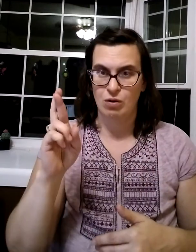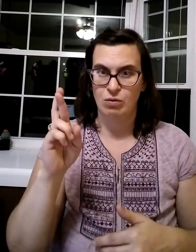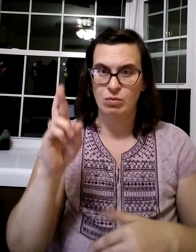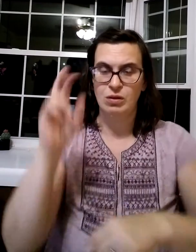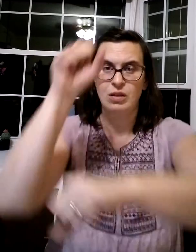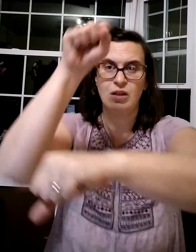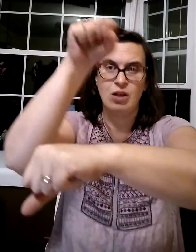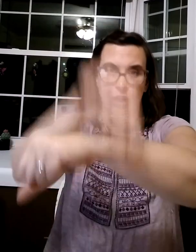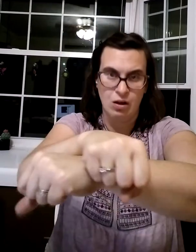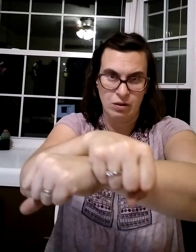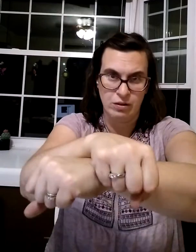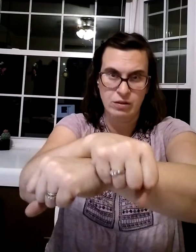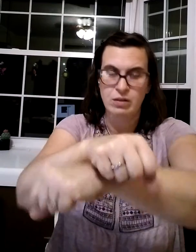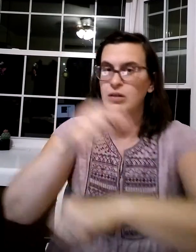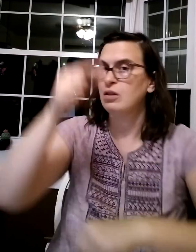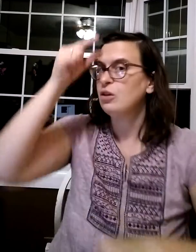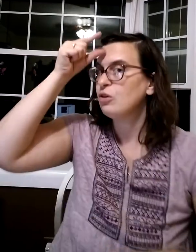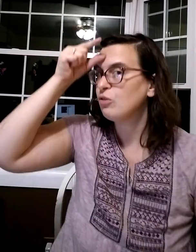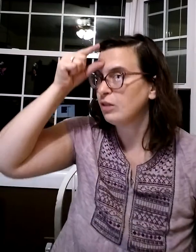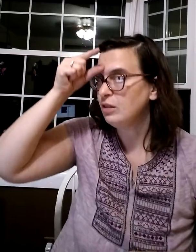Rome conquers Greece,